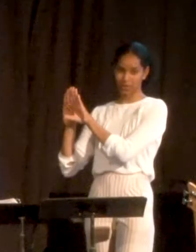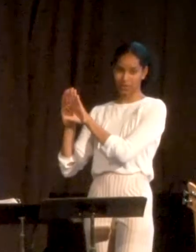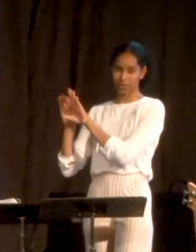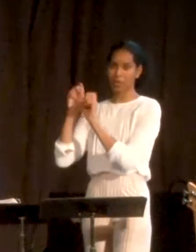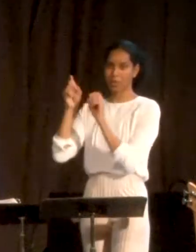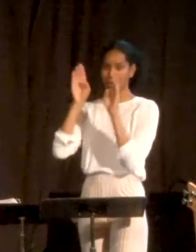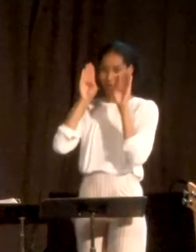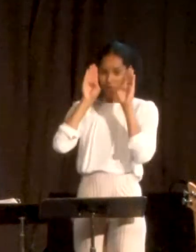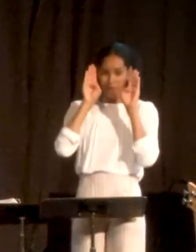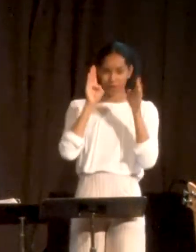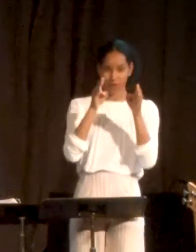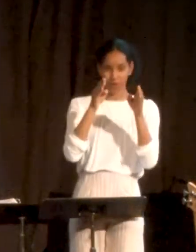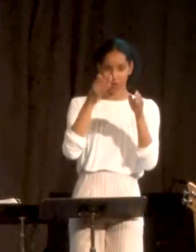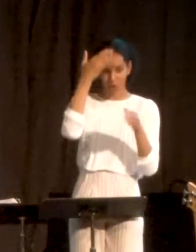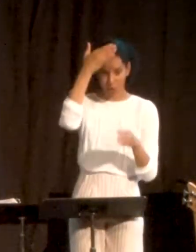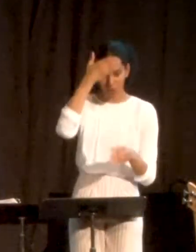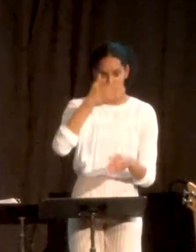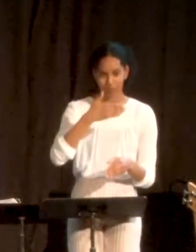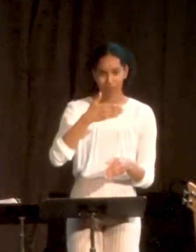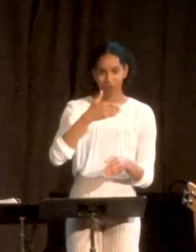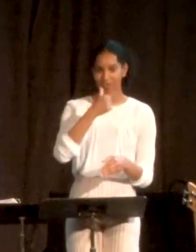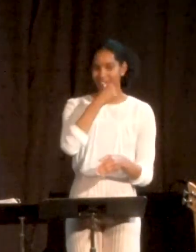On the one hand, you reach out